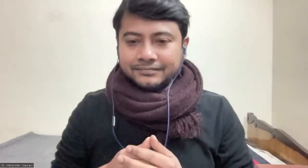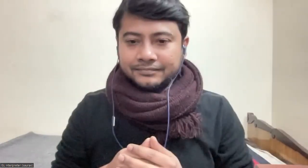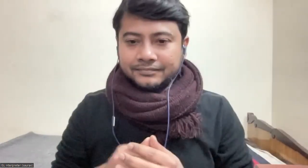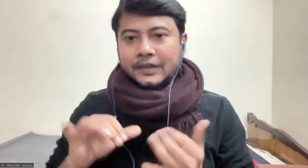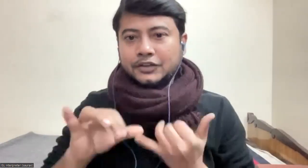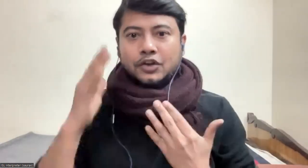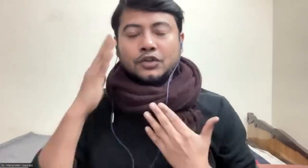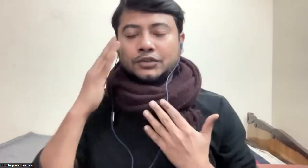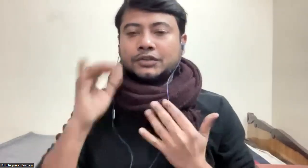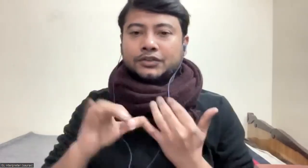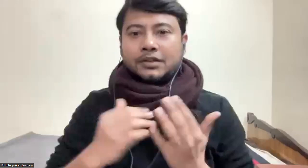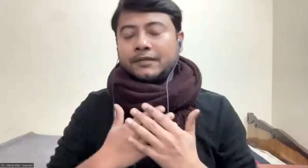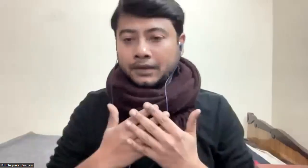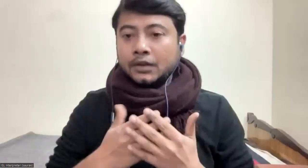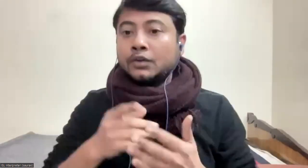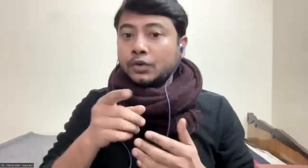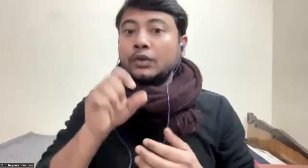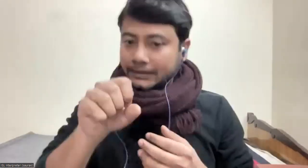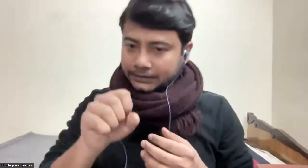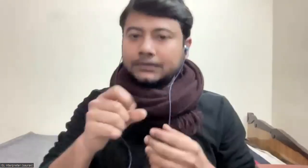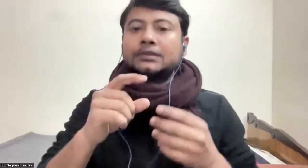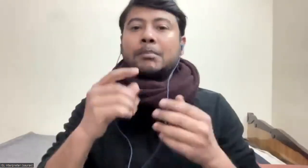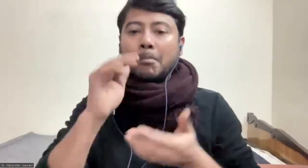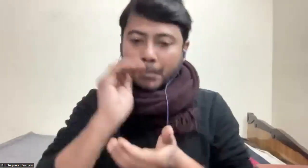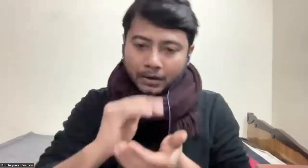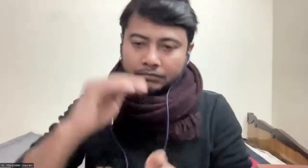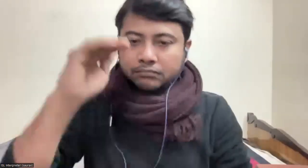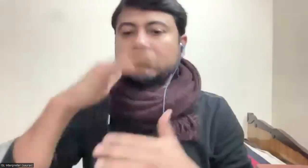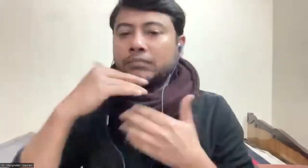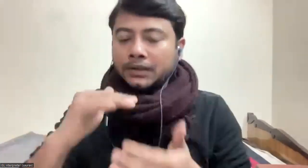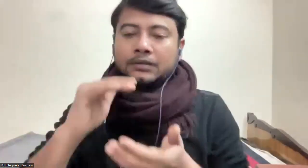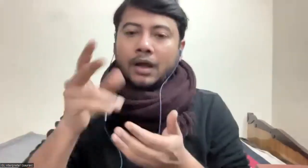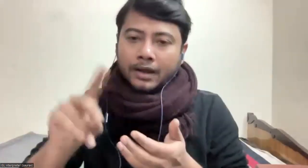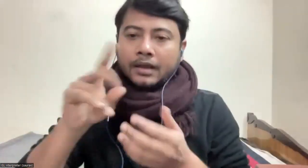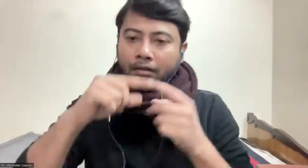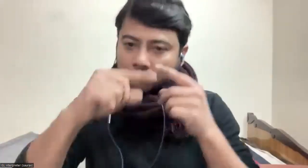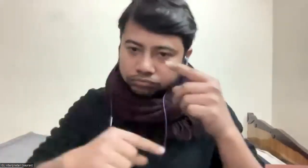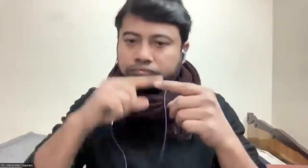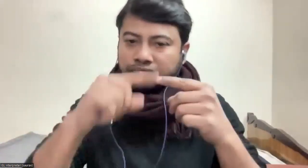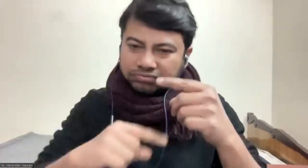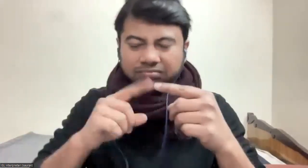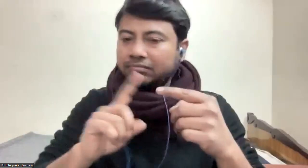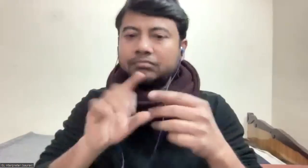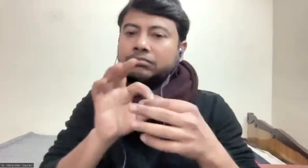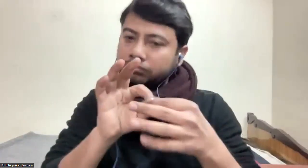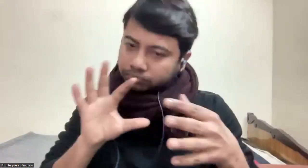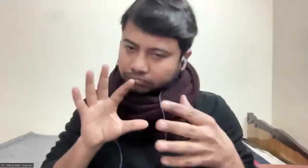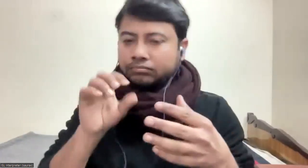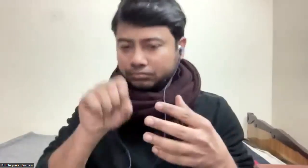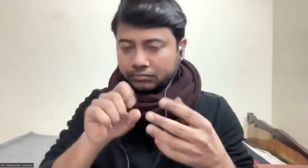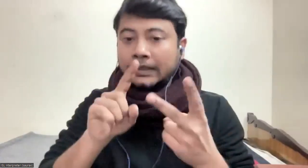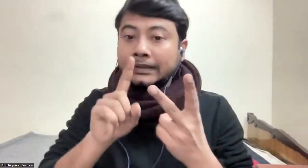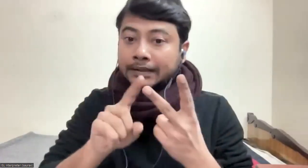from the cycle of birth and death, but bigger purpose than that is be reviving our lost relationship with the Supreme